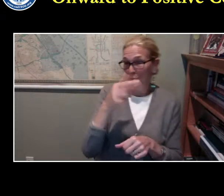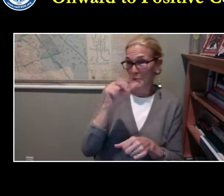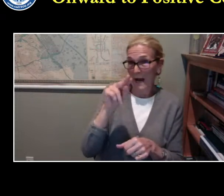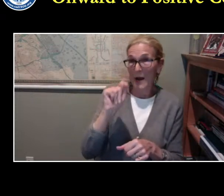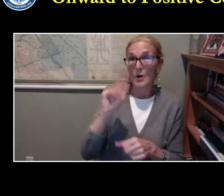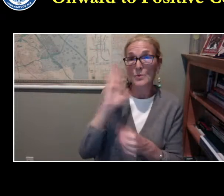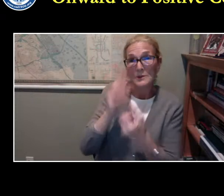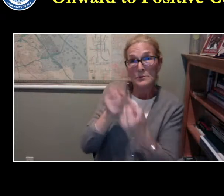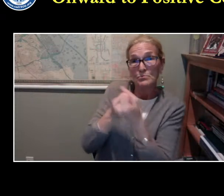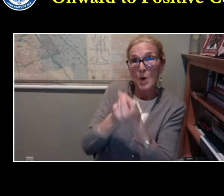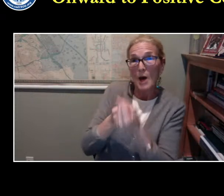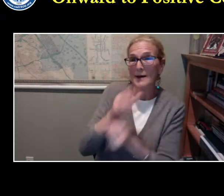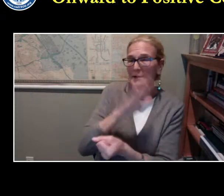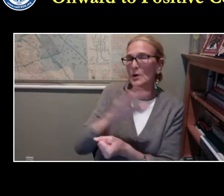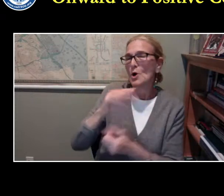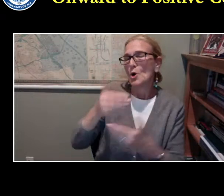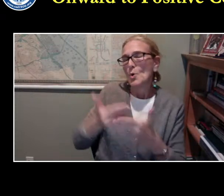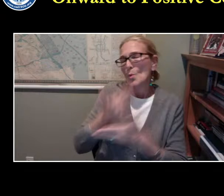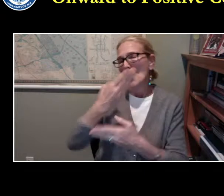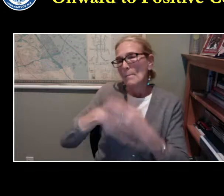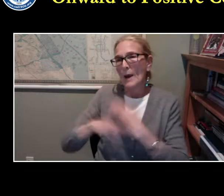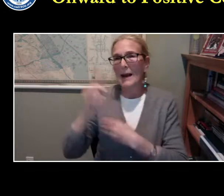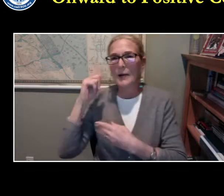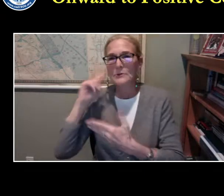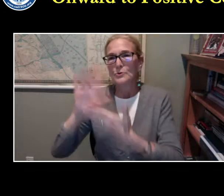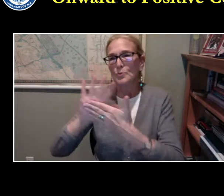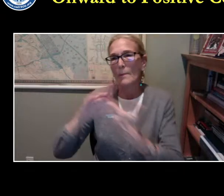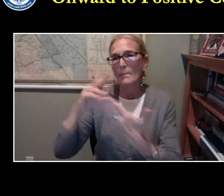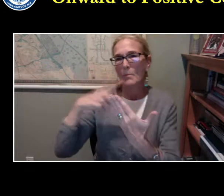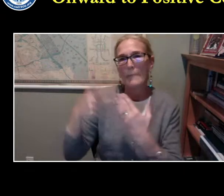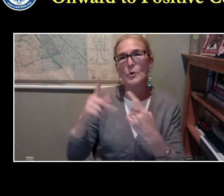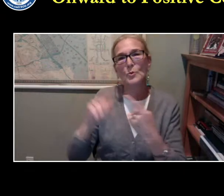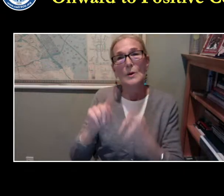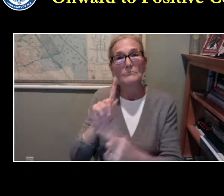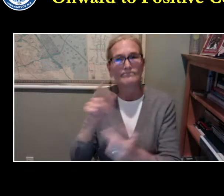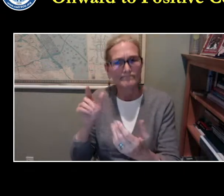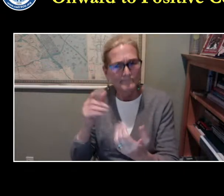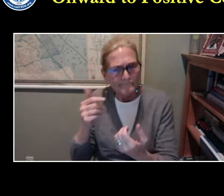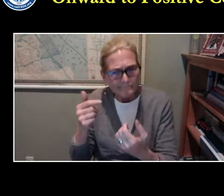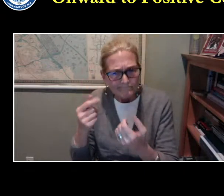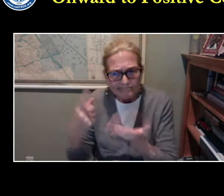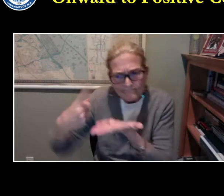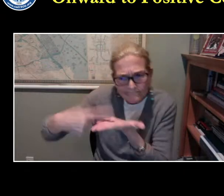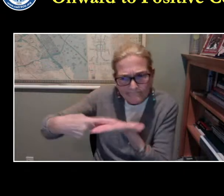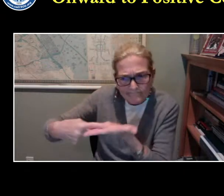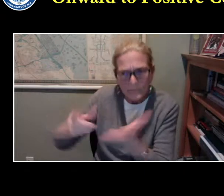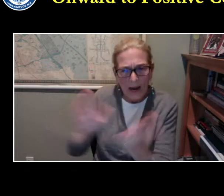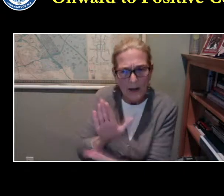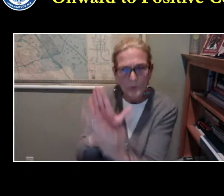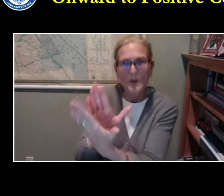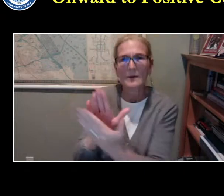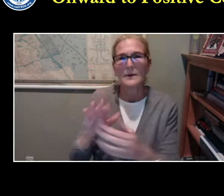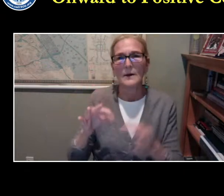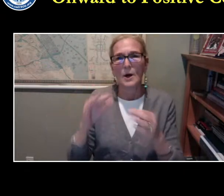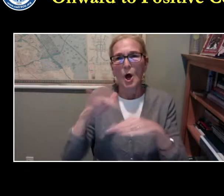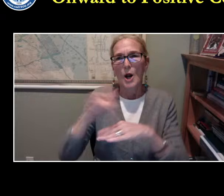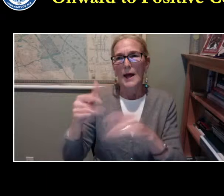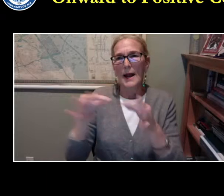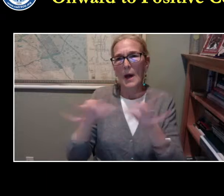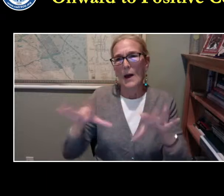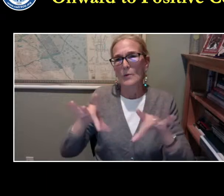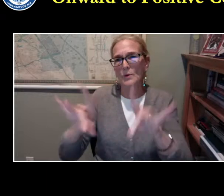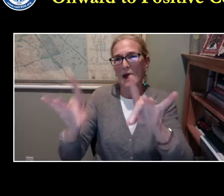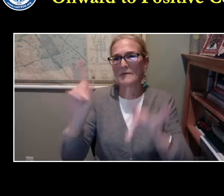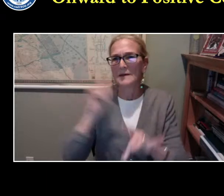This grant, again, this is the verbatim text from Lead K Family Services. This grant will support its newborn hearing screening program to address the early